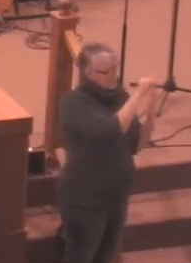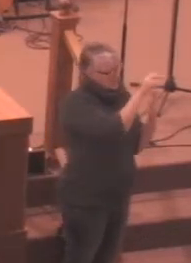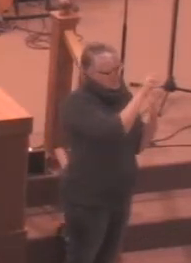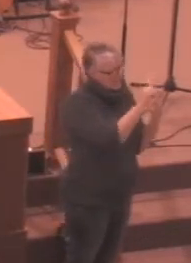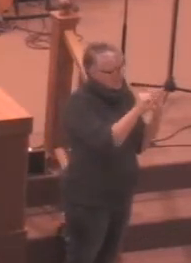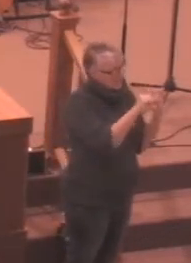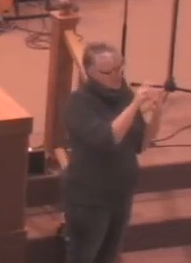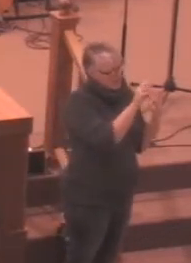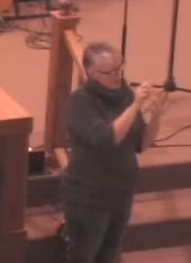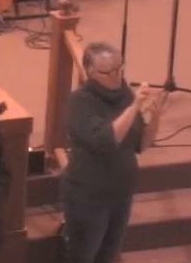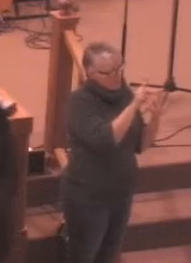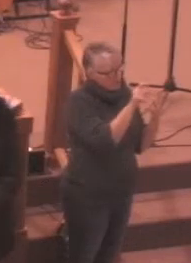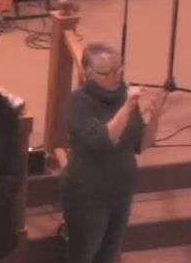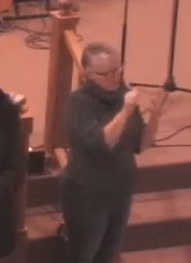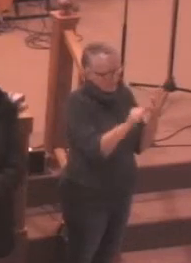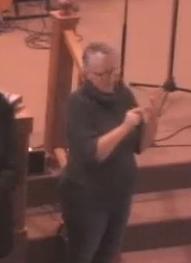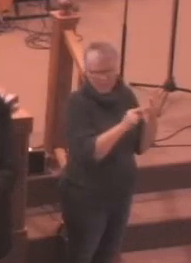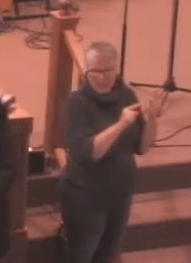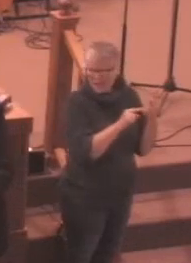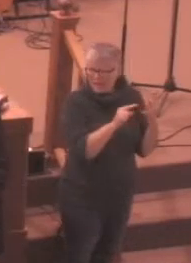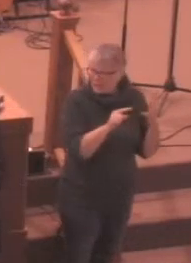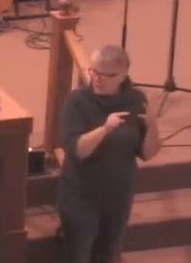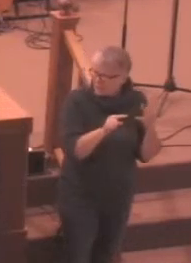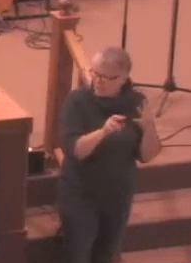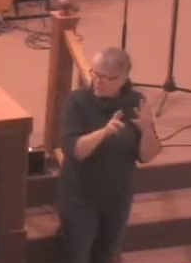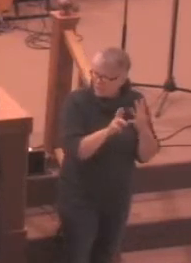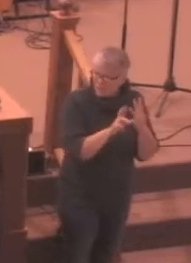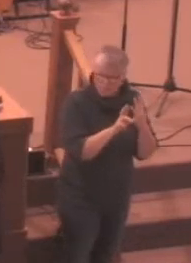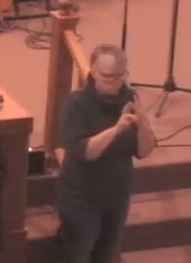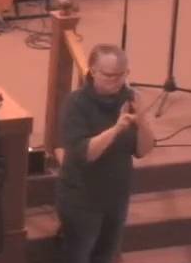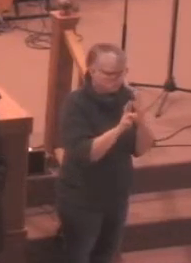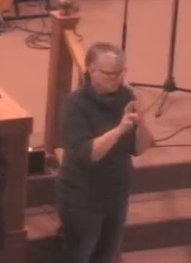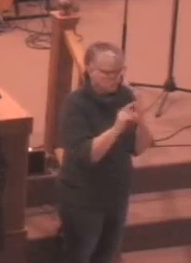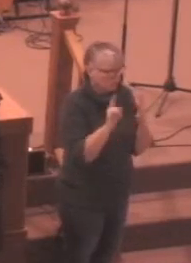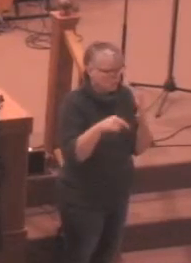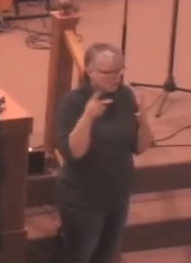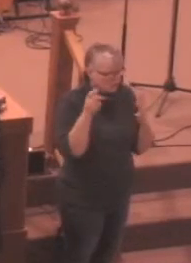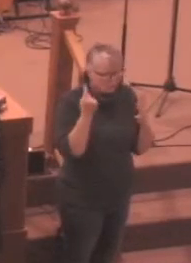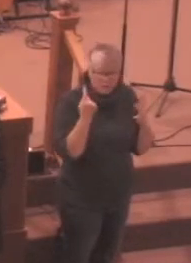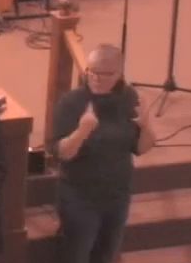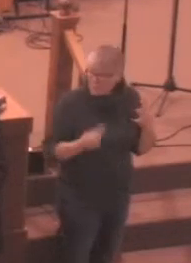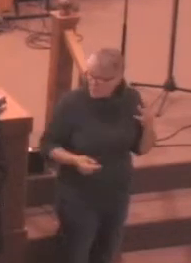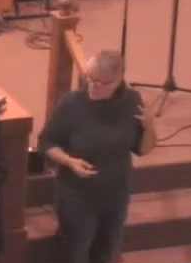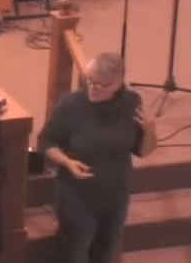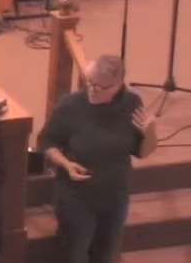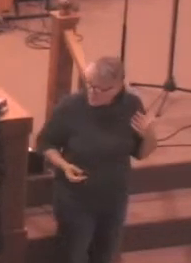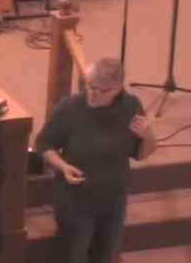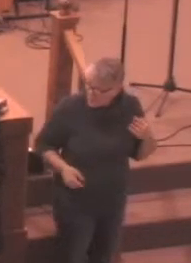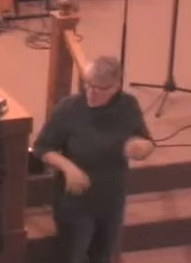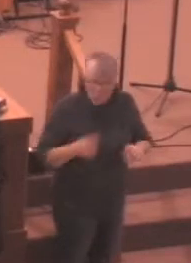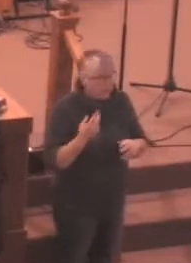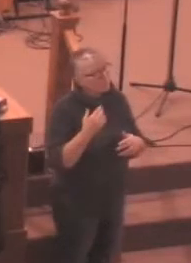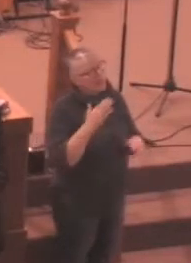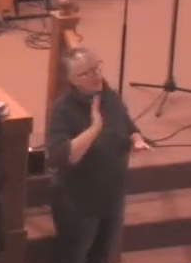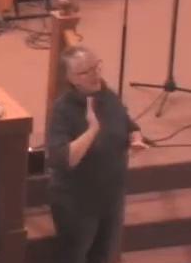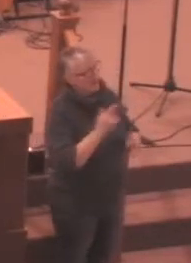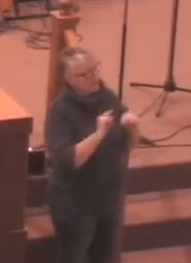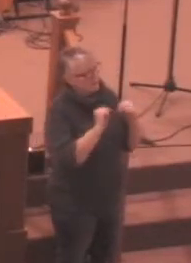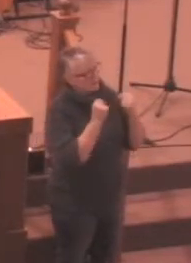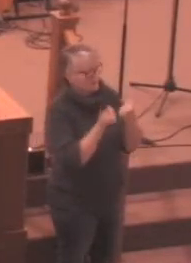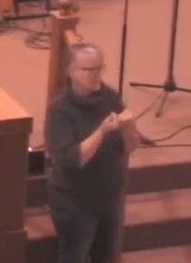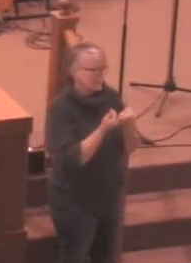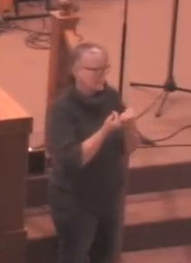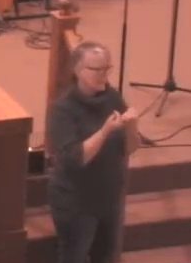There's three more that are on our team, anyway, what I call our team, that aren't